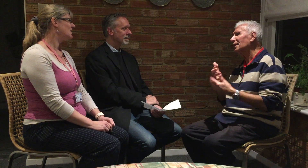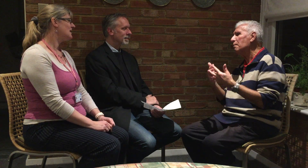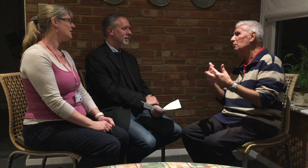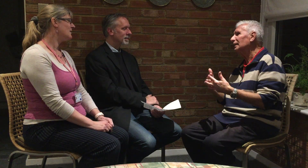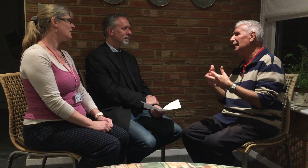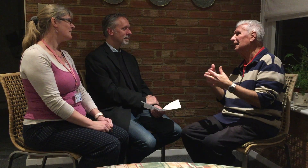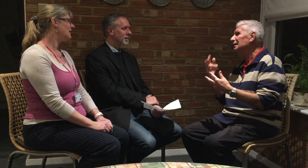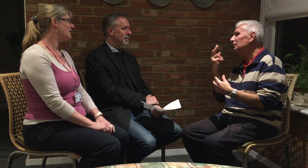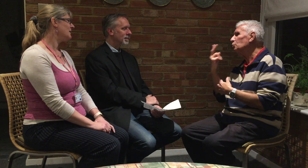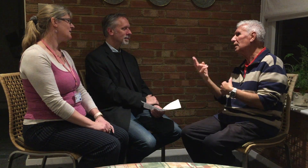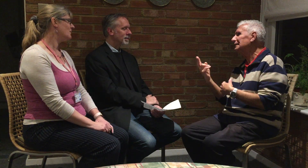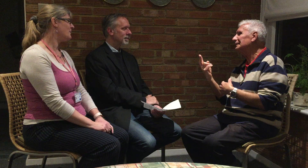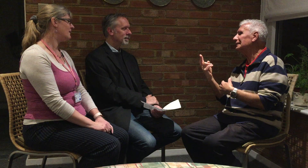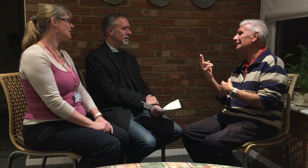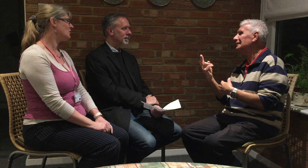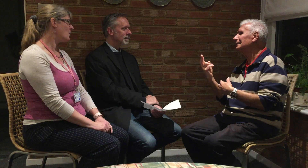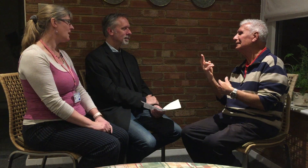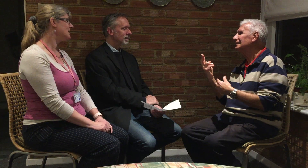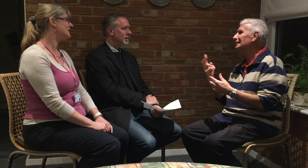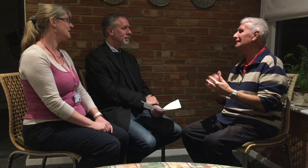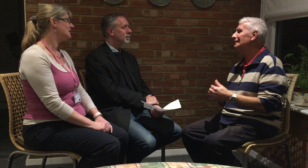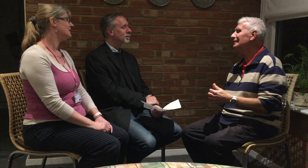Holiday, where have I been? I've been to America twice.